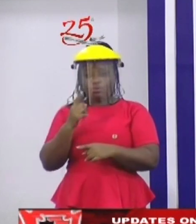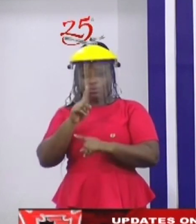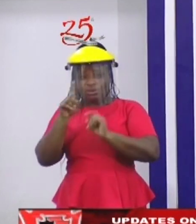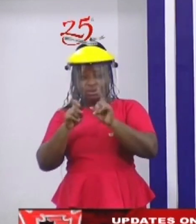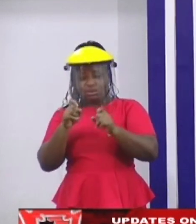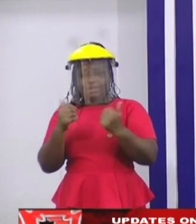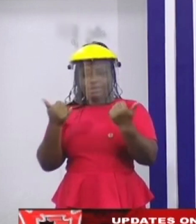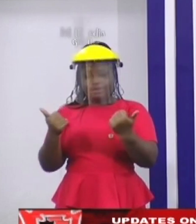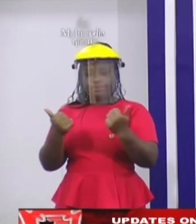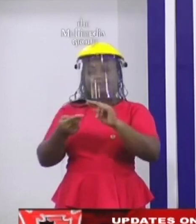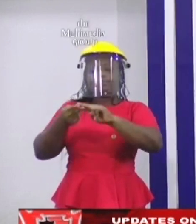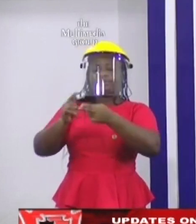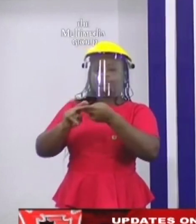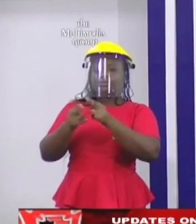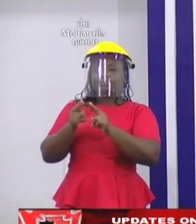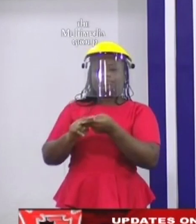Computing data.